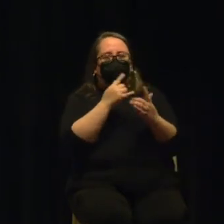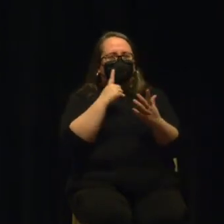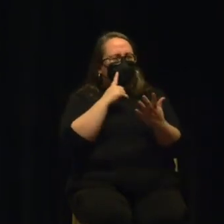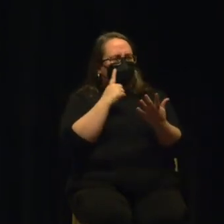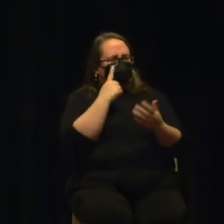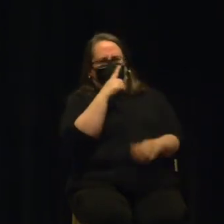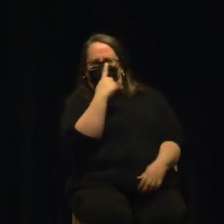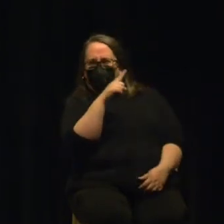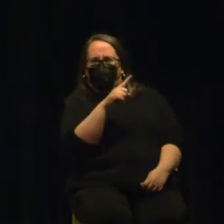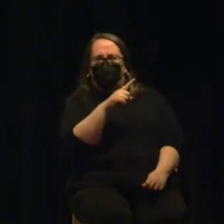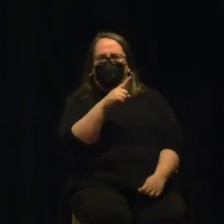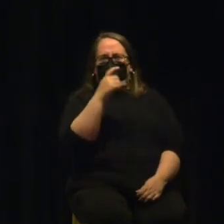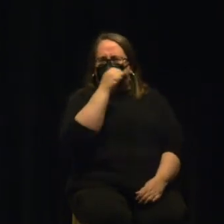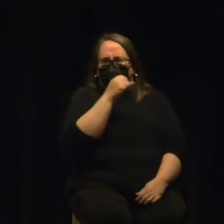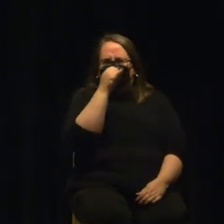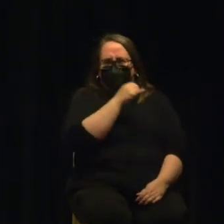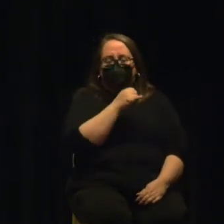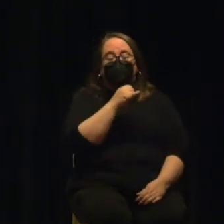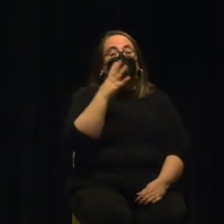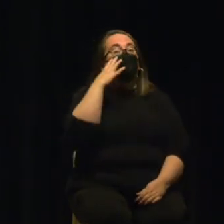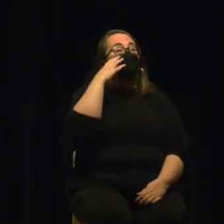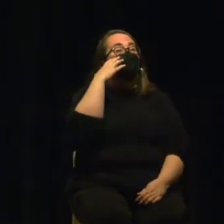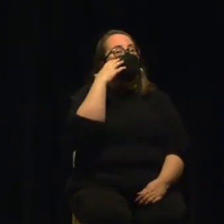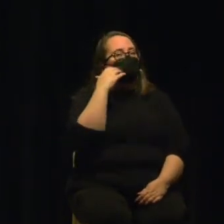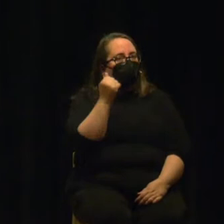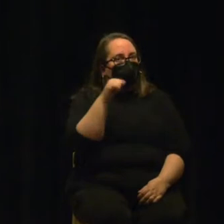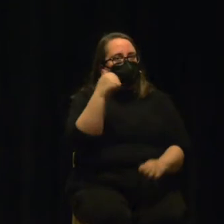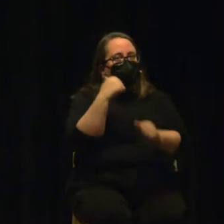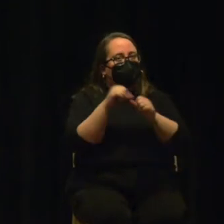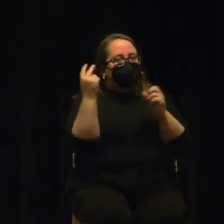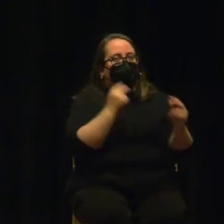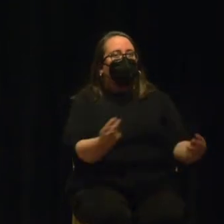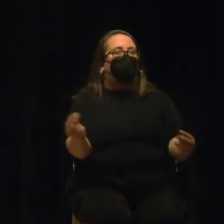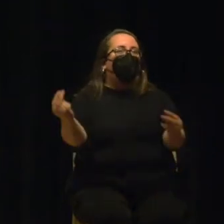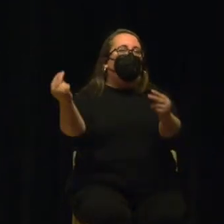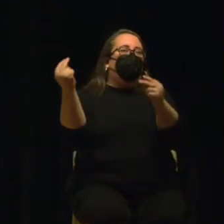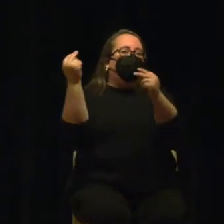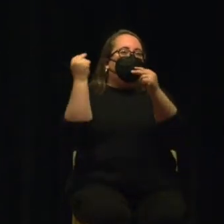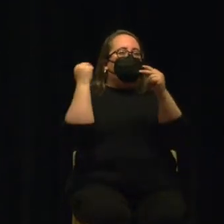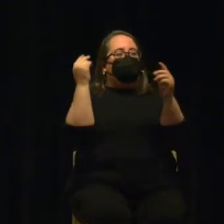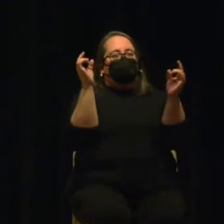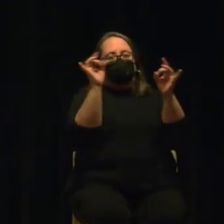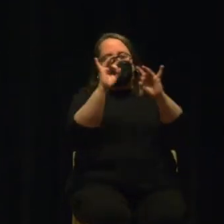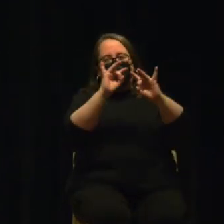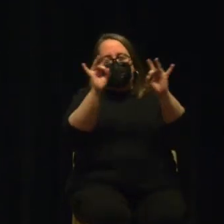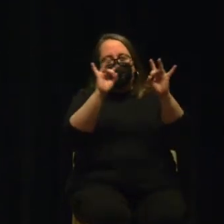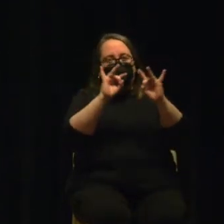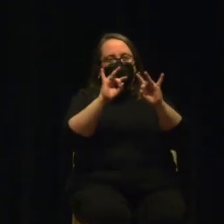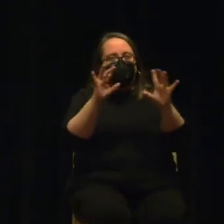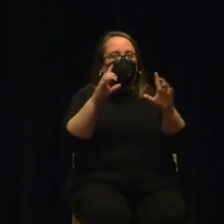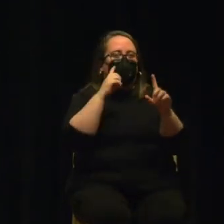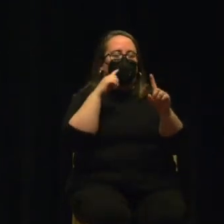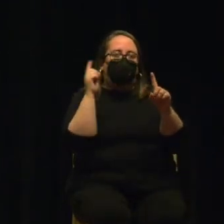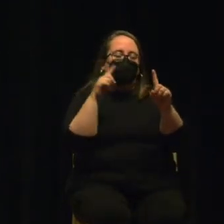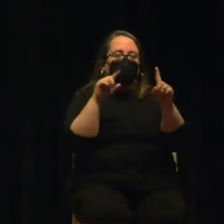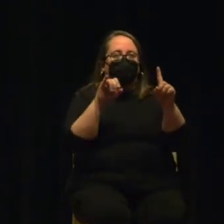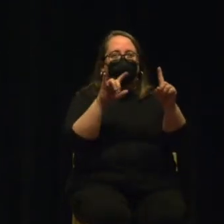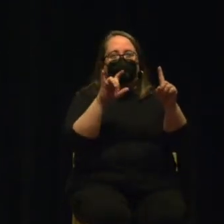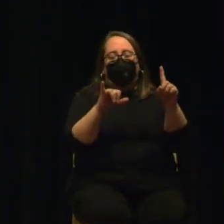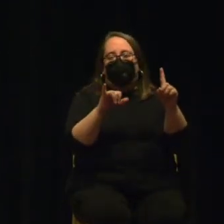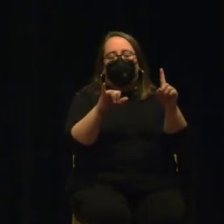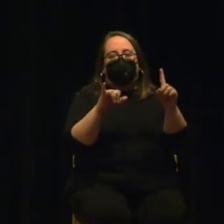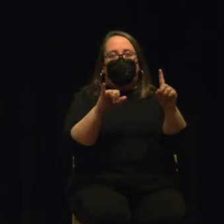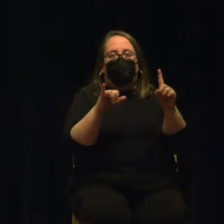what a silly thing. Because she remembers the vitriol for Ali. Right. Like,